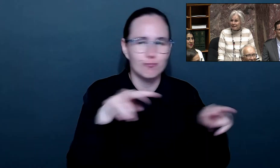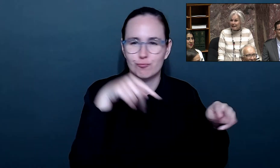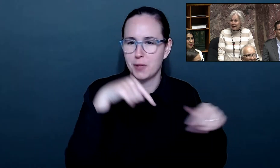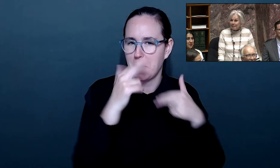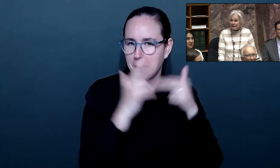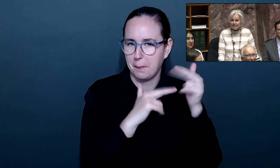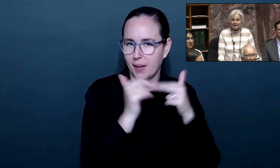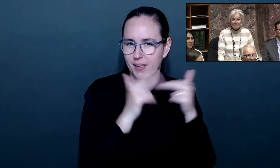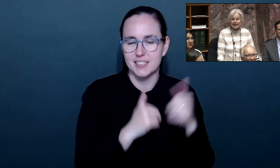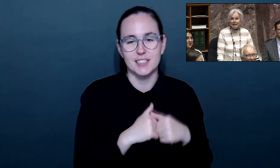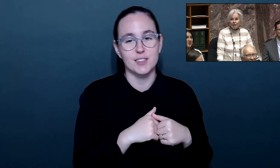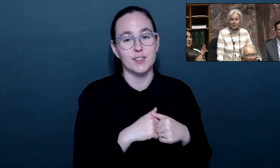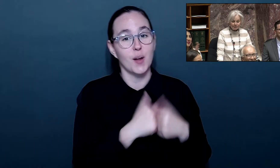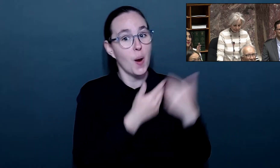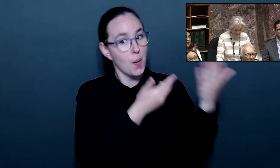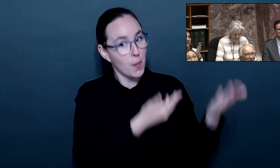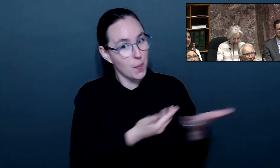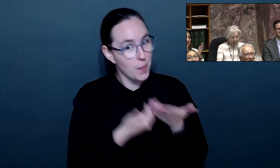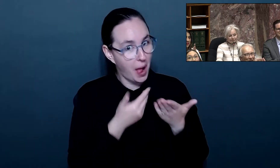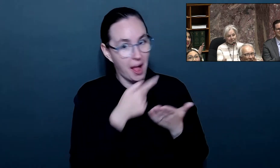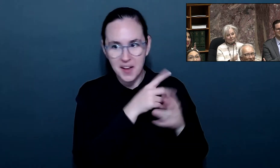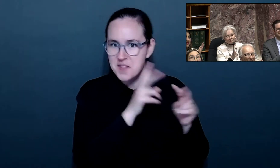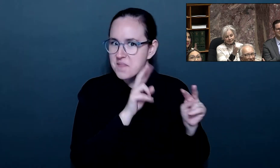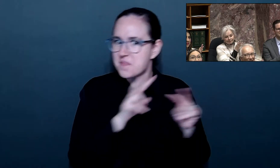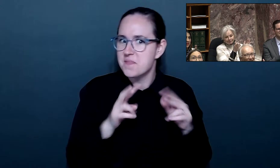like on a daily basis. Thank you.